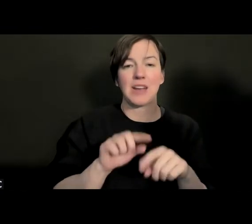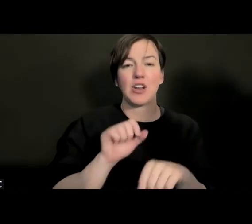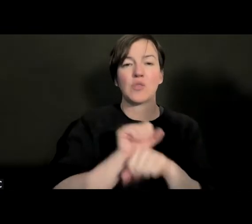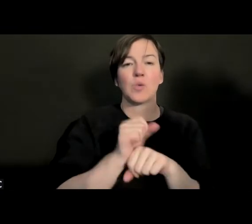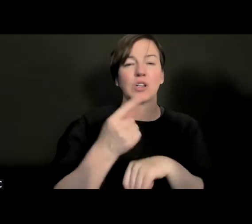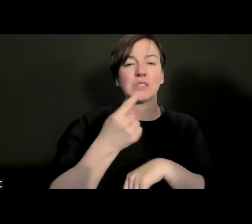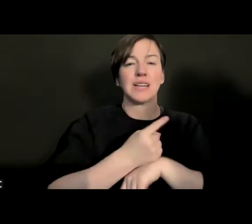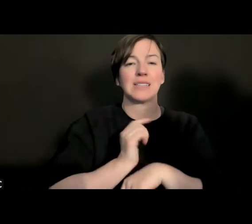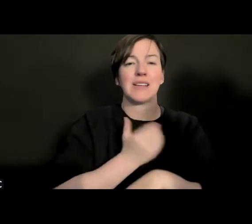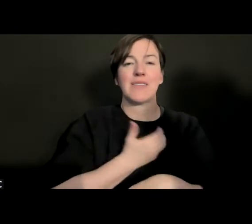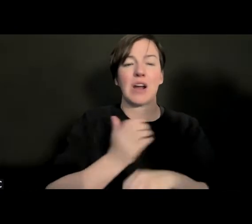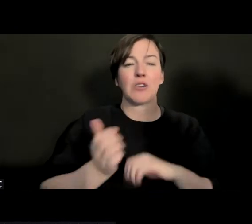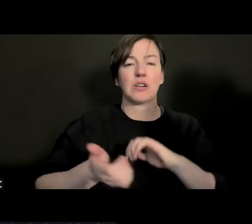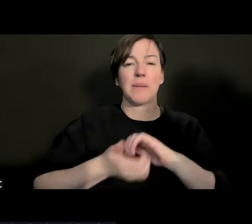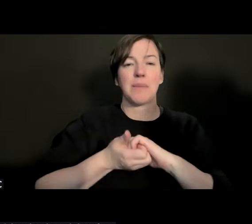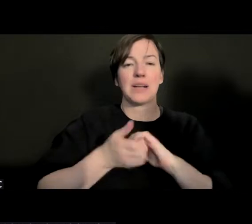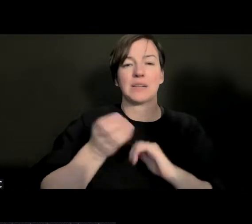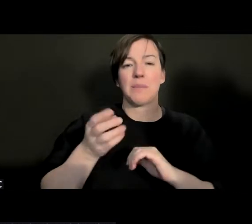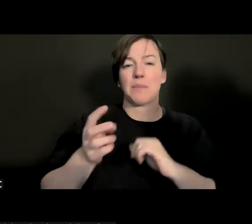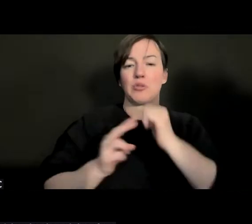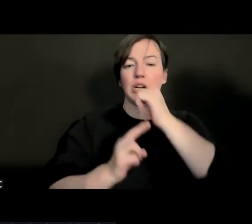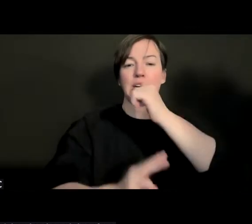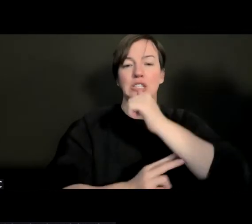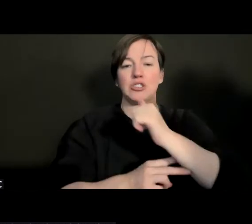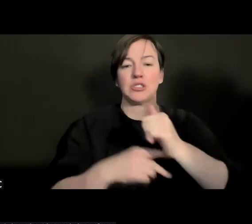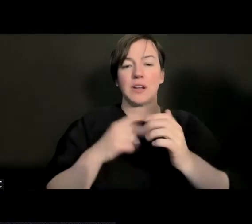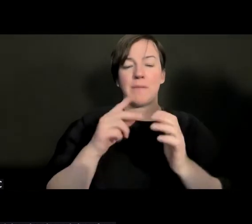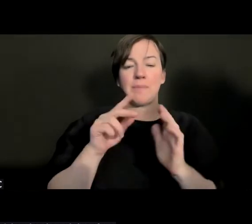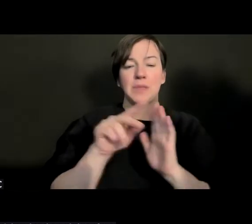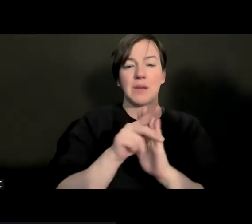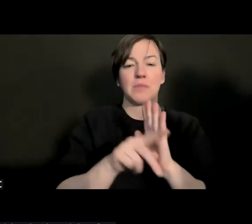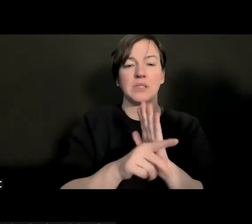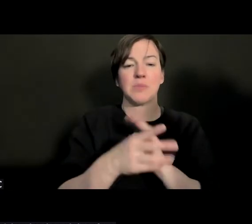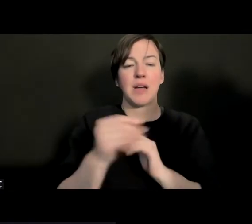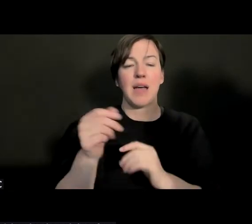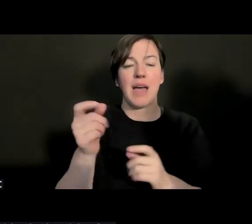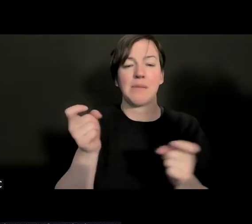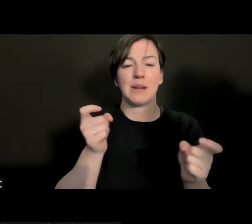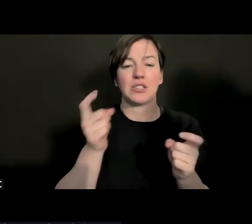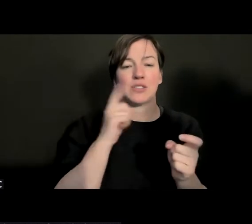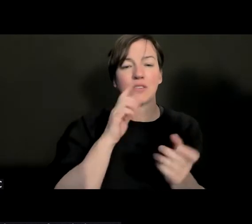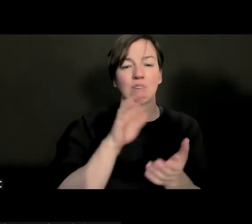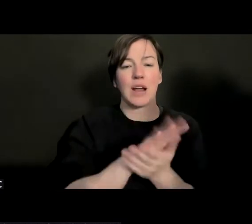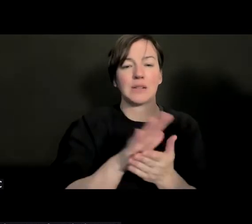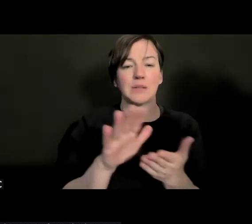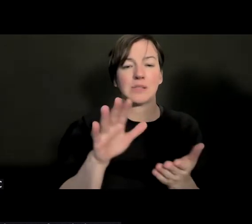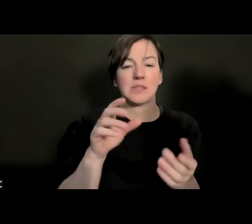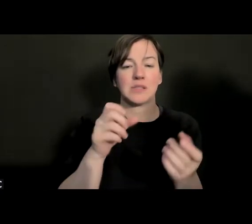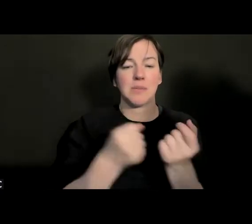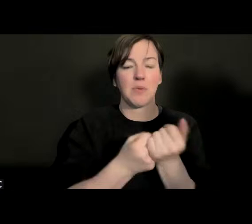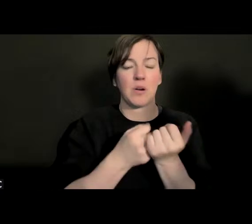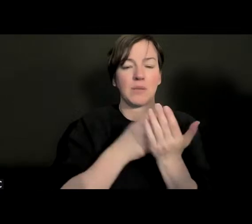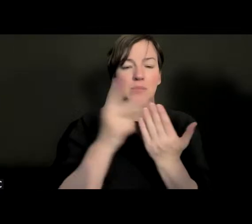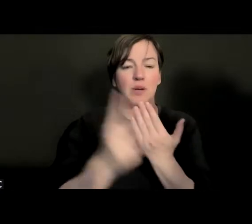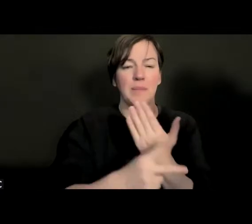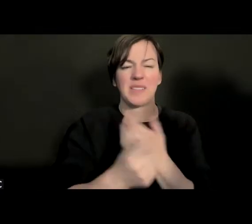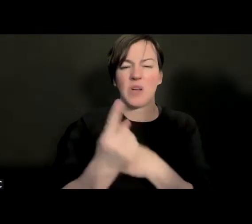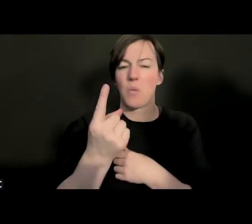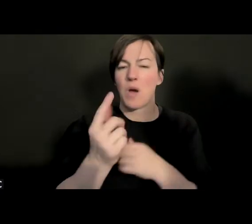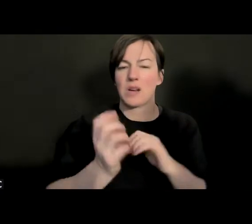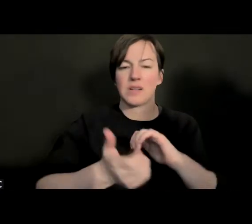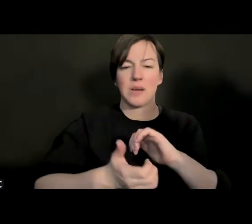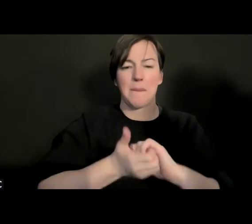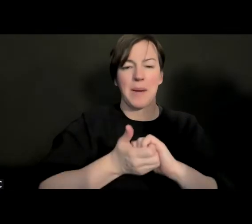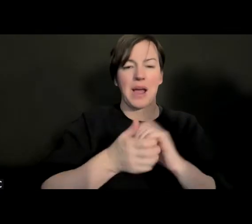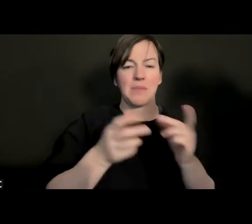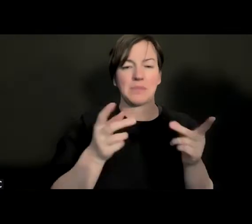combined position, the bridge principal and the manager for academic support programs. This is our only combined management positions, and each of